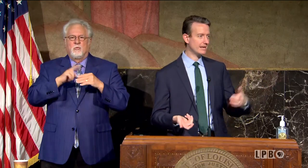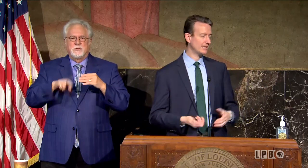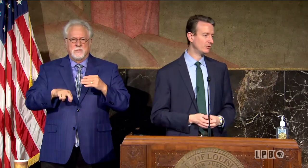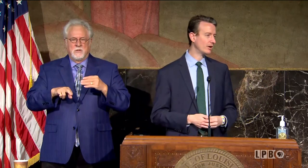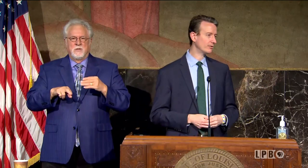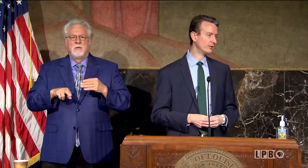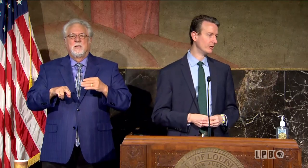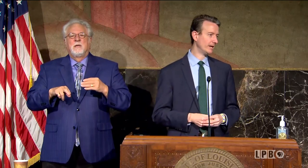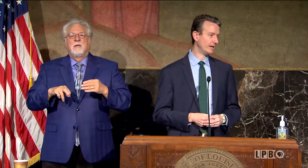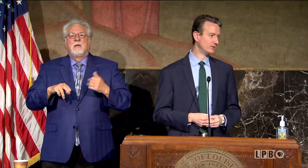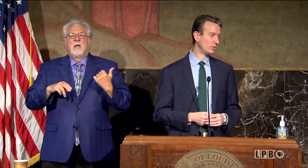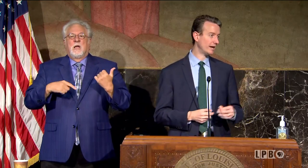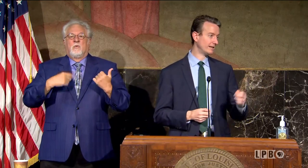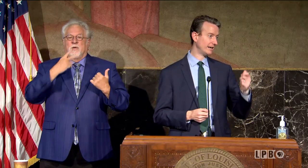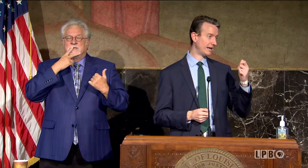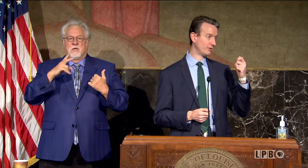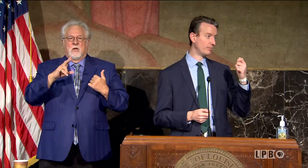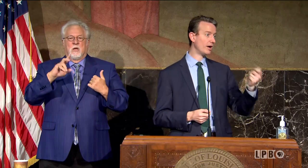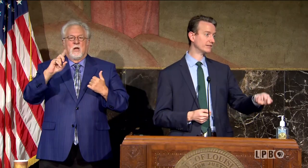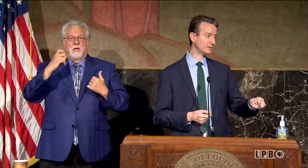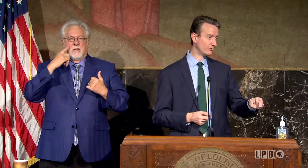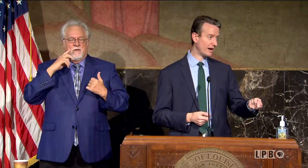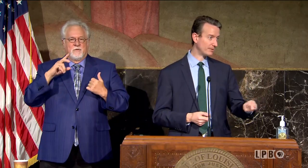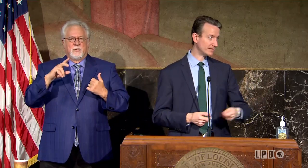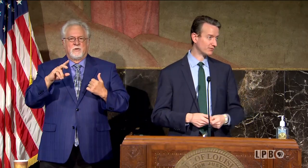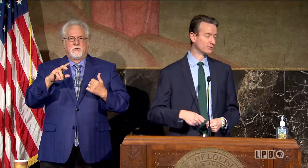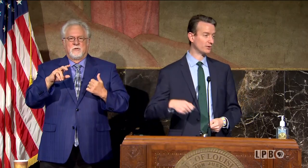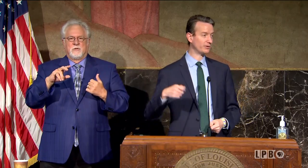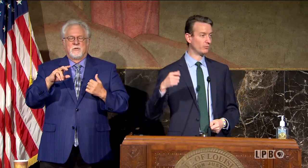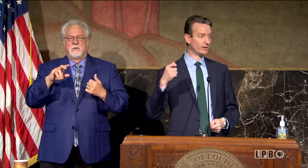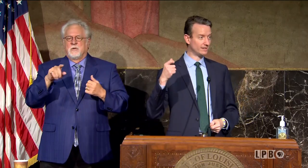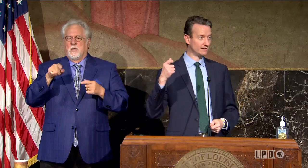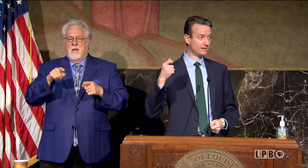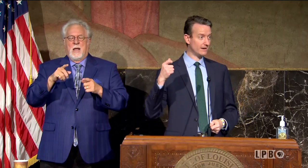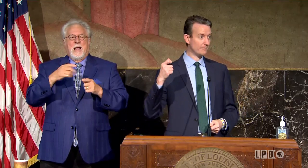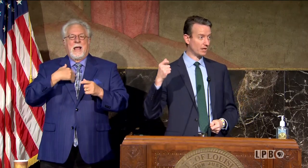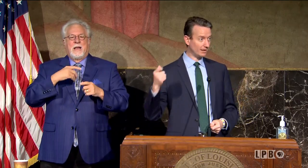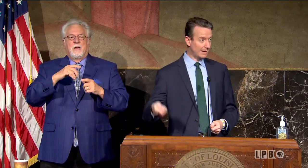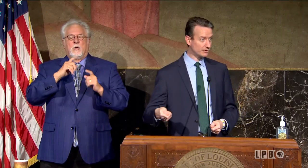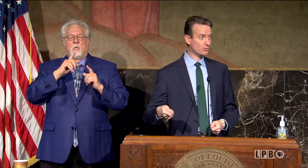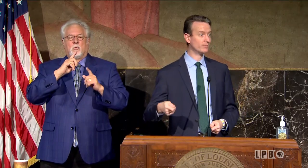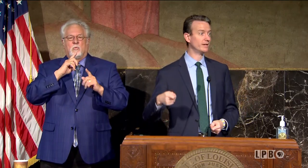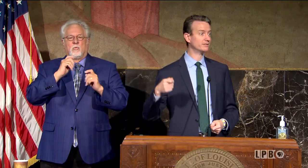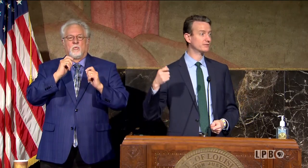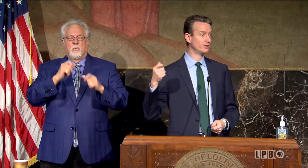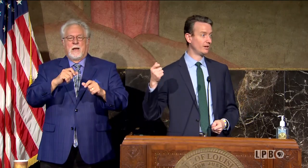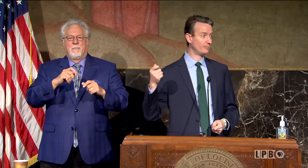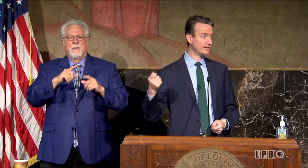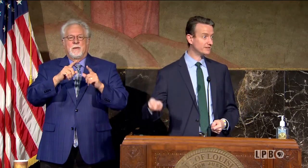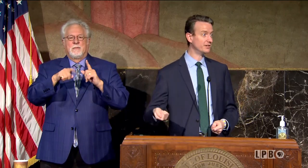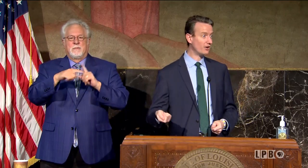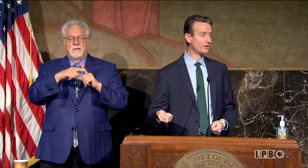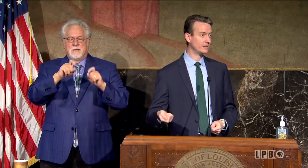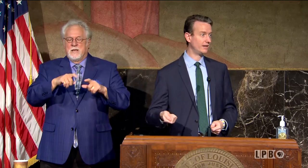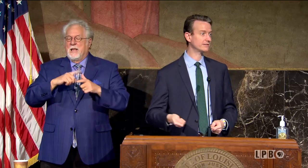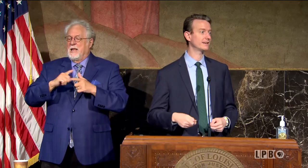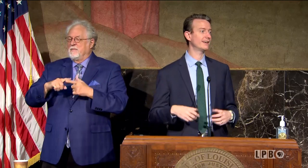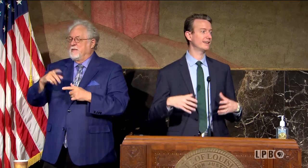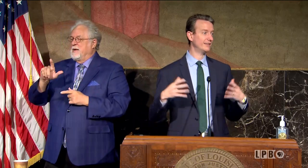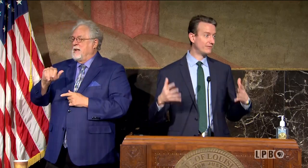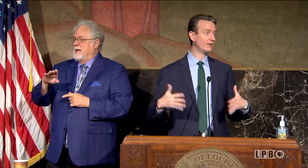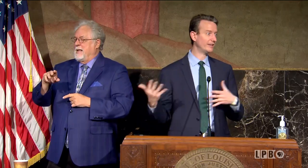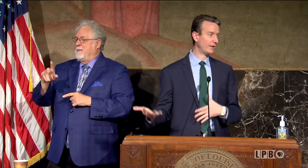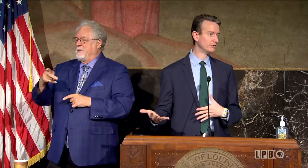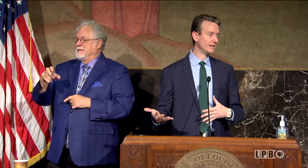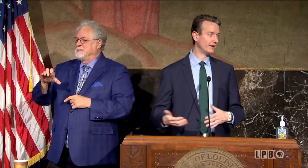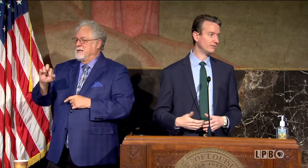saw Governor DeWine have a positive rapid test result that when they did a laboratory-based PCR test,